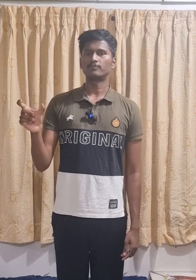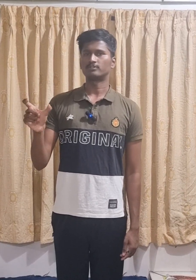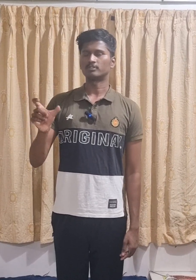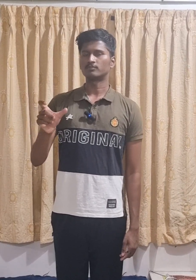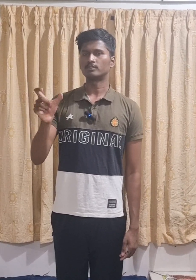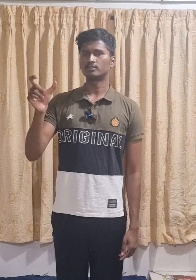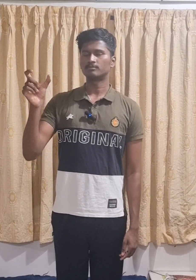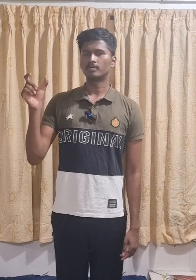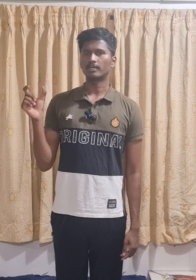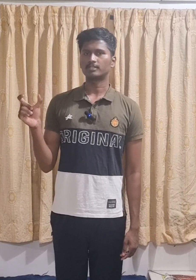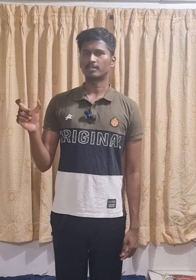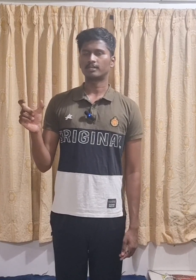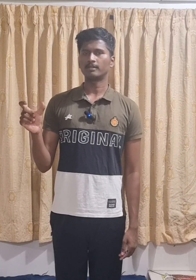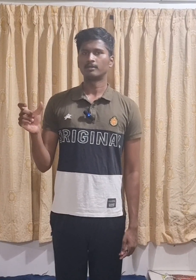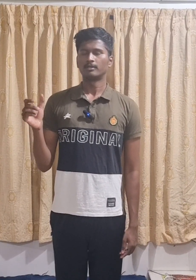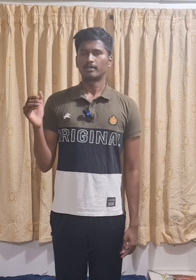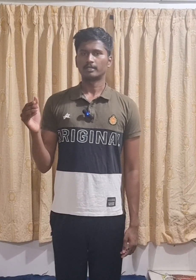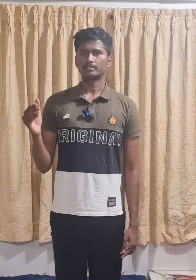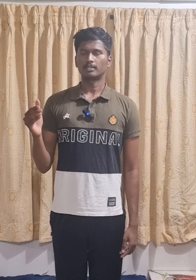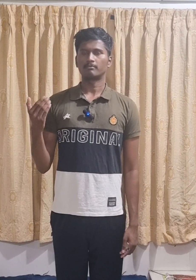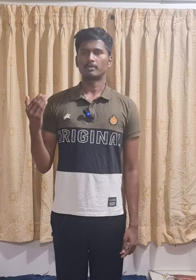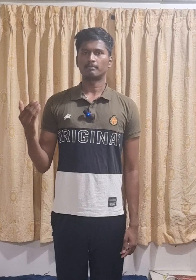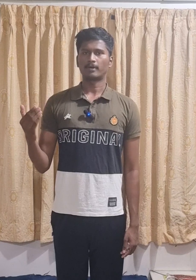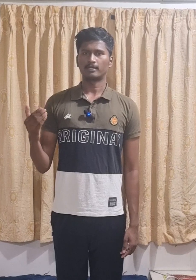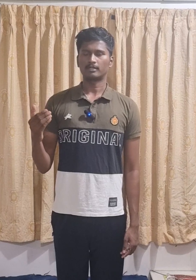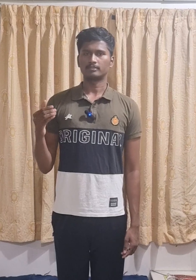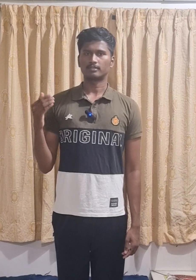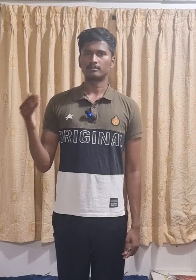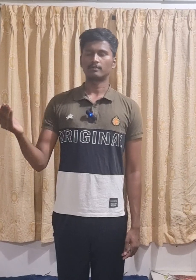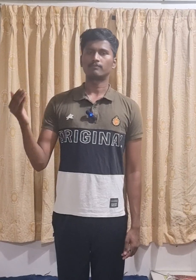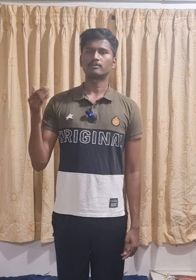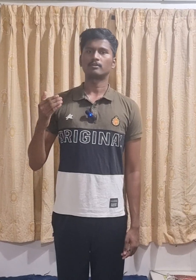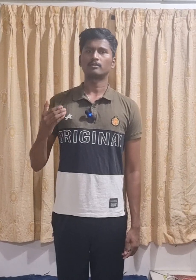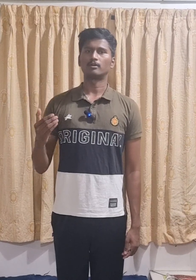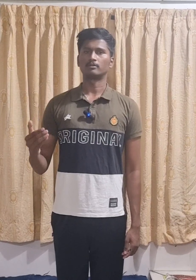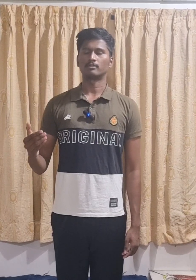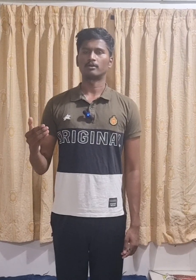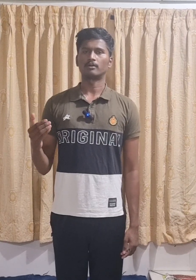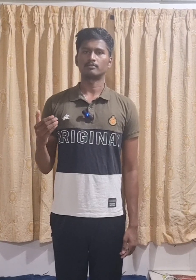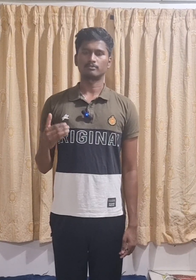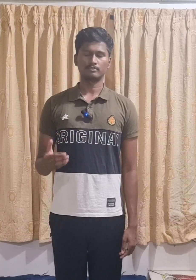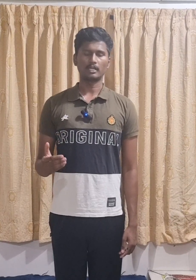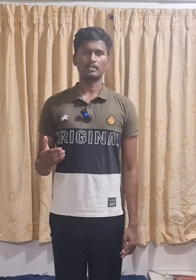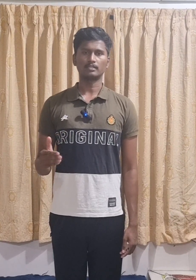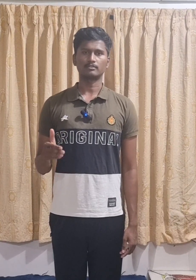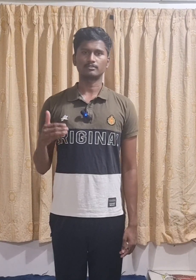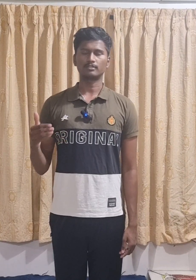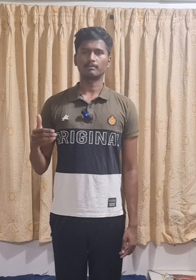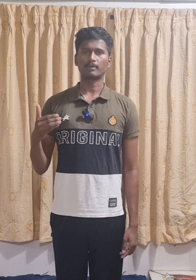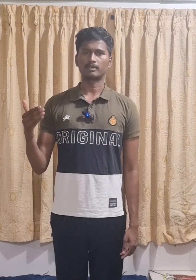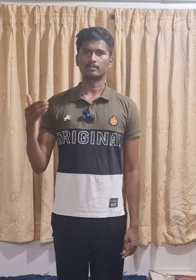features which is being extended by the parent class, and then further the child class extend the parent class.